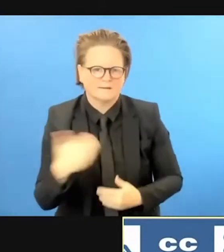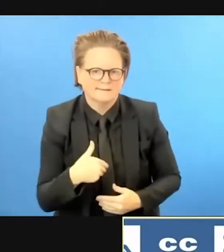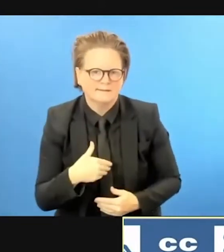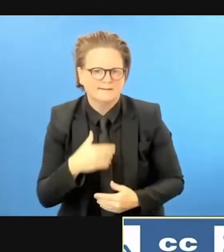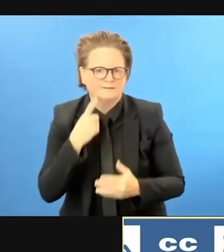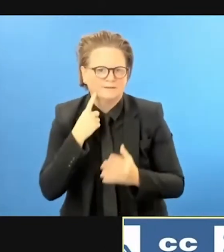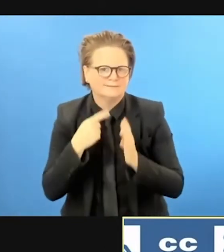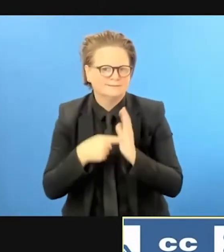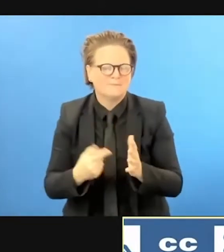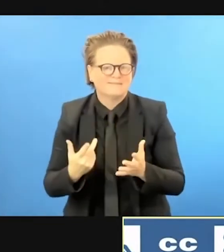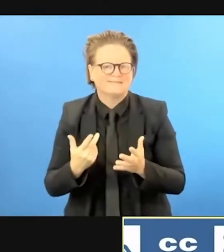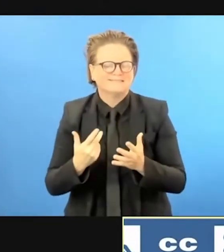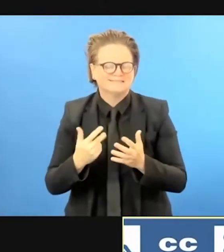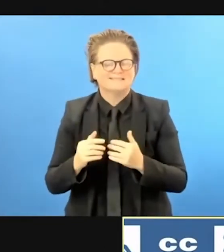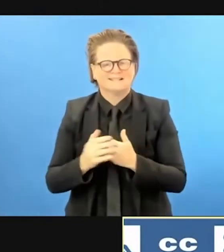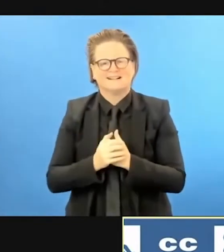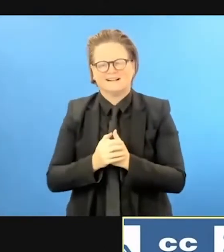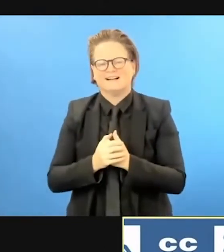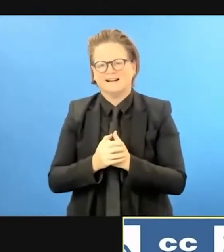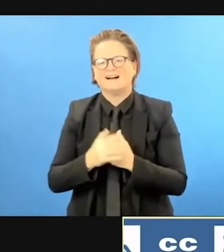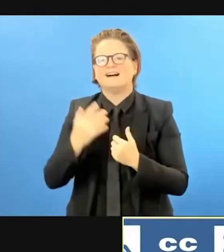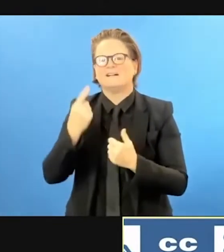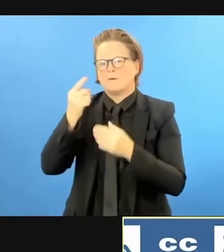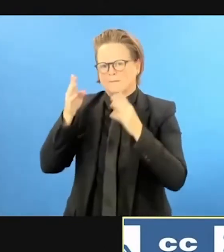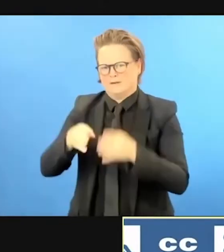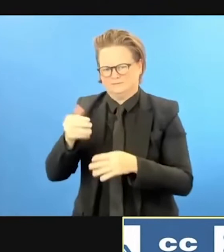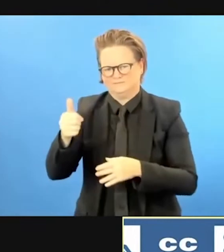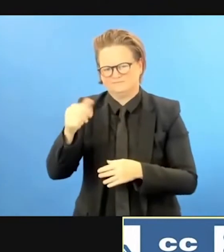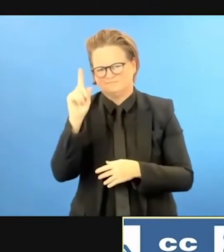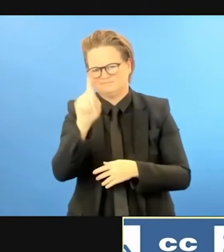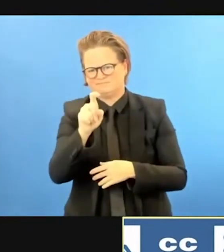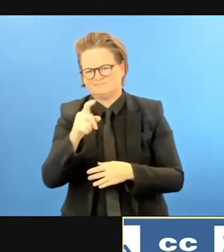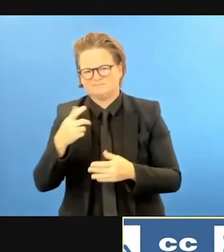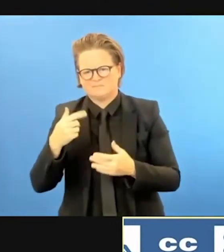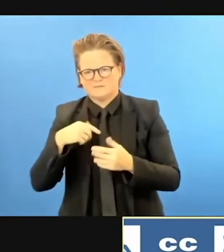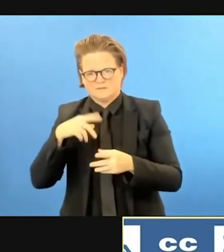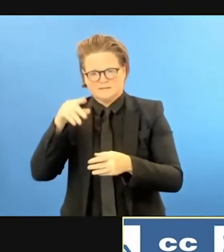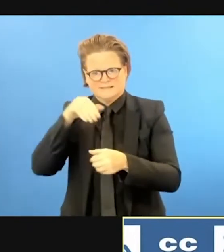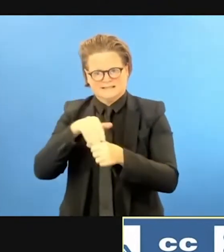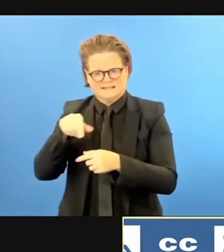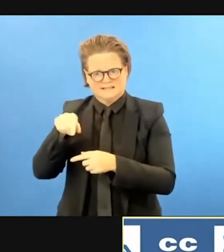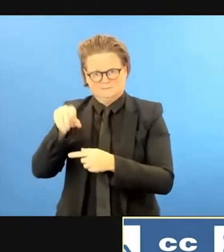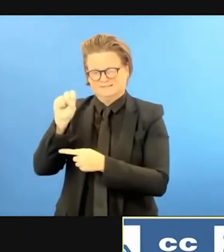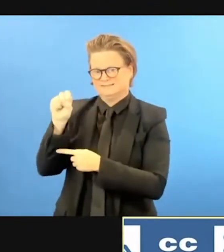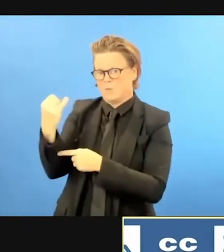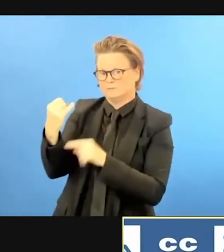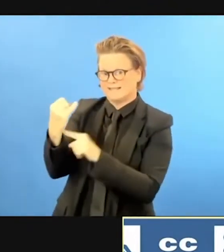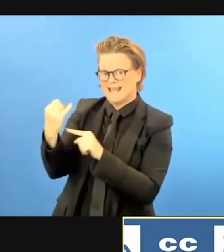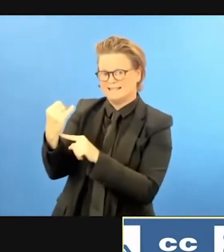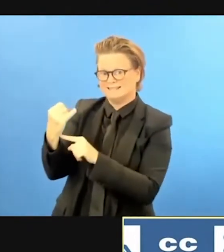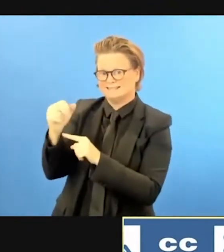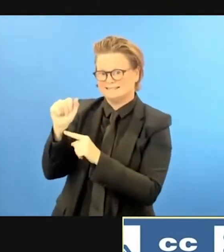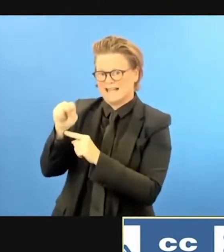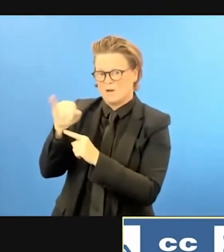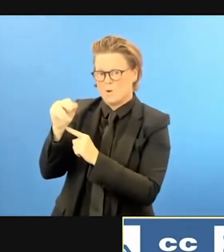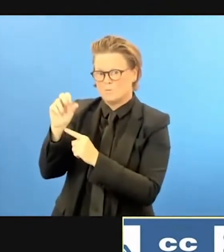in San Jose, for example, who is eligible under our guidelines, but not the state ones. Can they